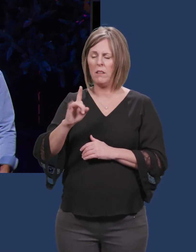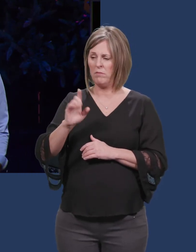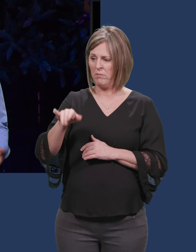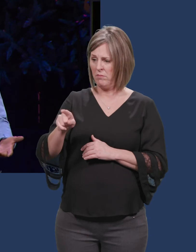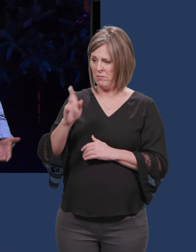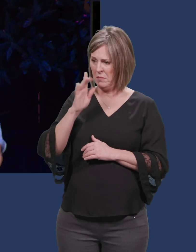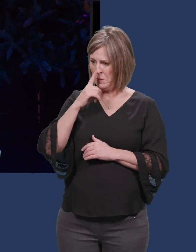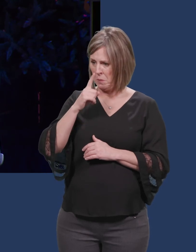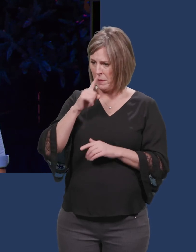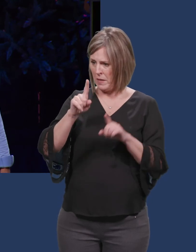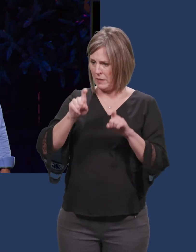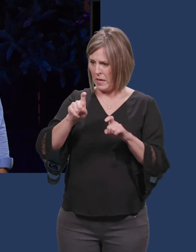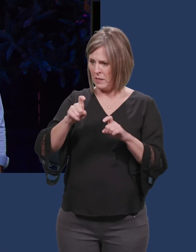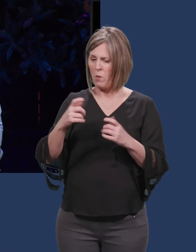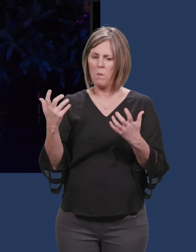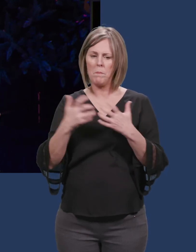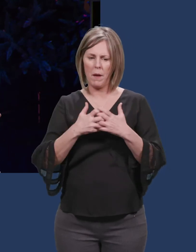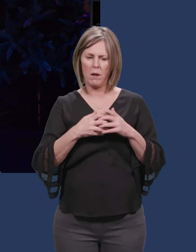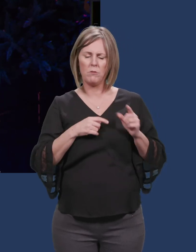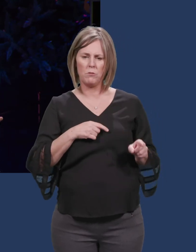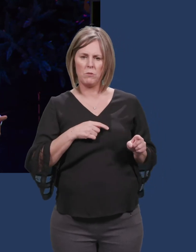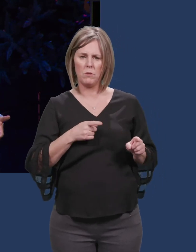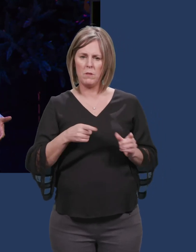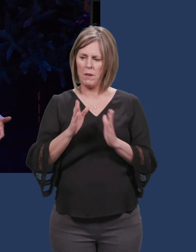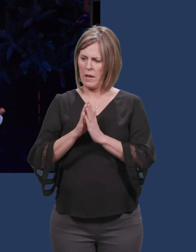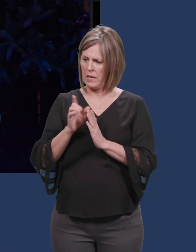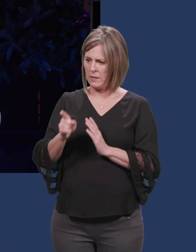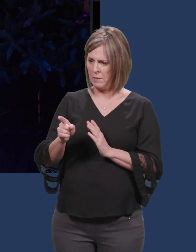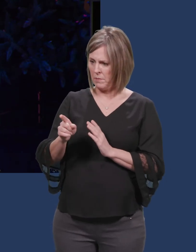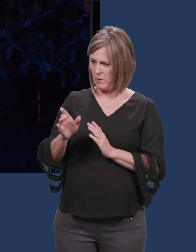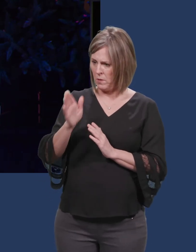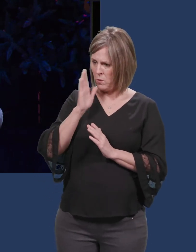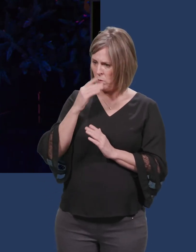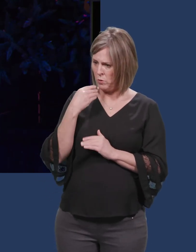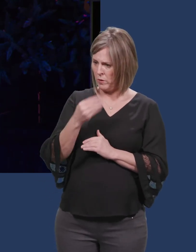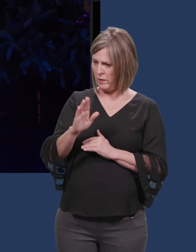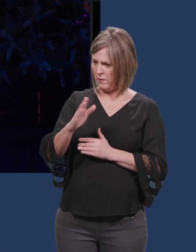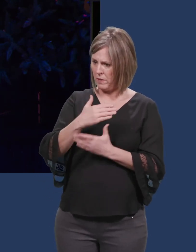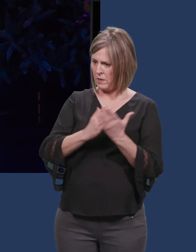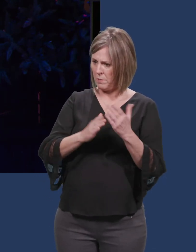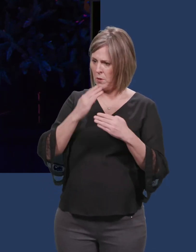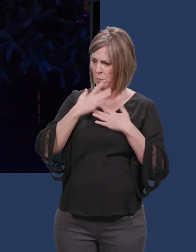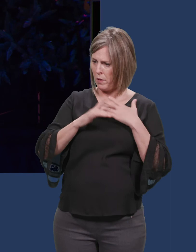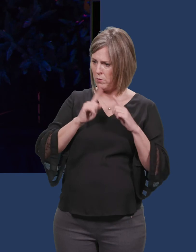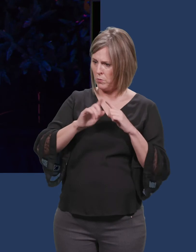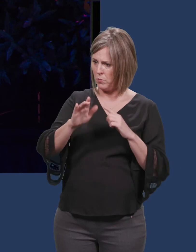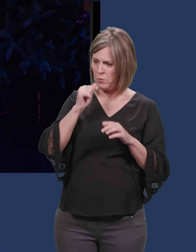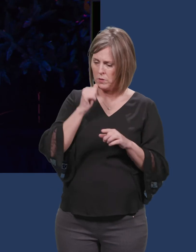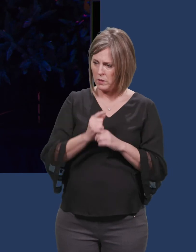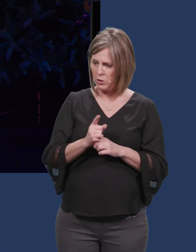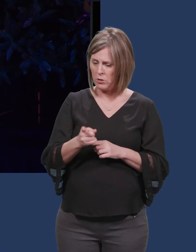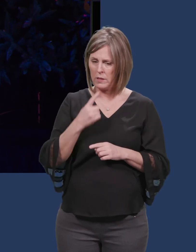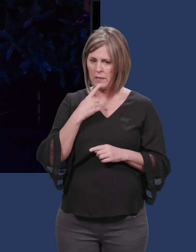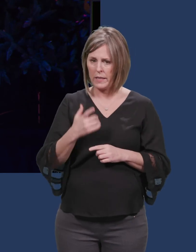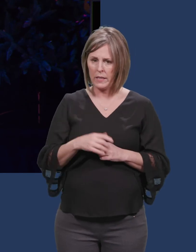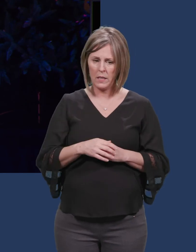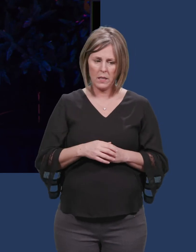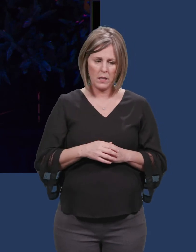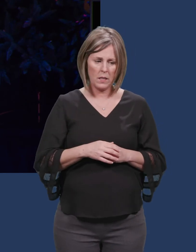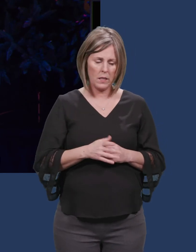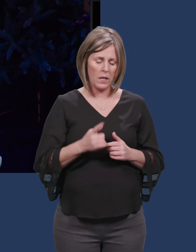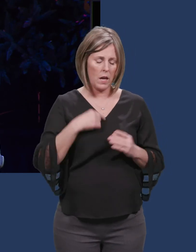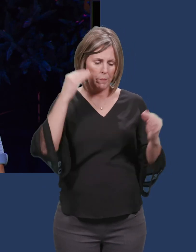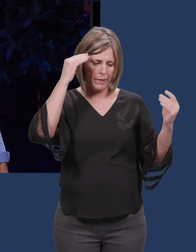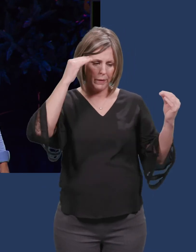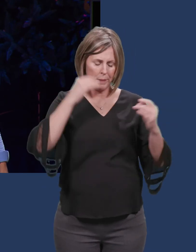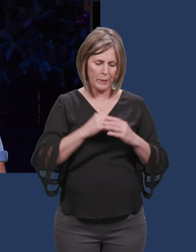sure. They found out it was a match. They asked him, would you give some of your blood to your sister? And he said, let me